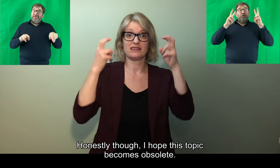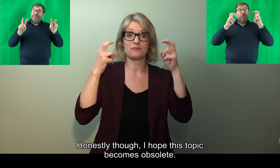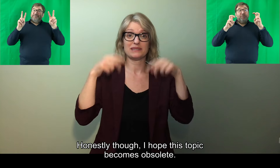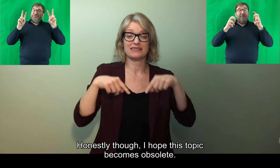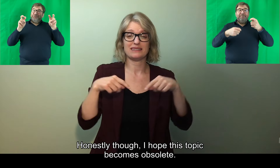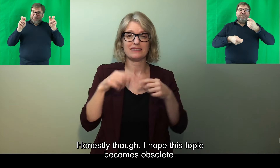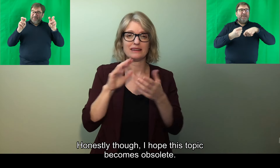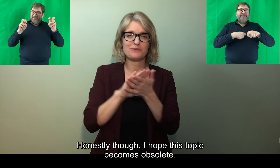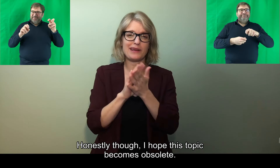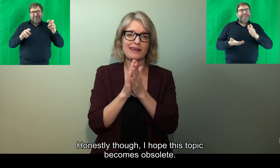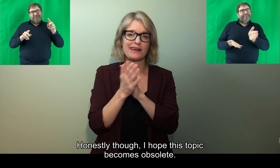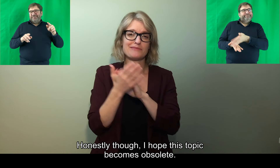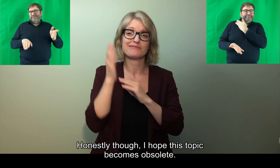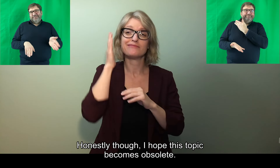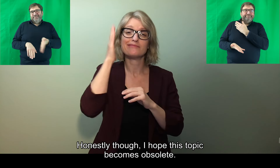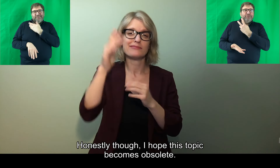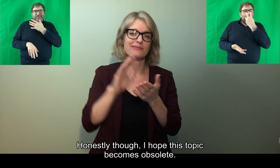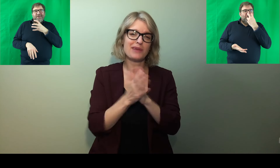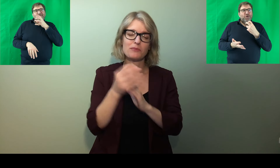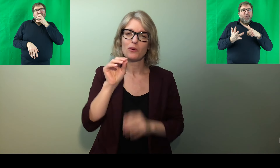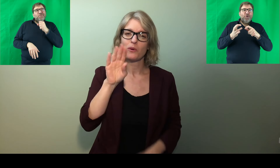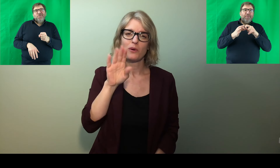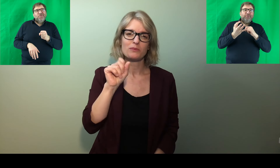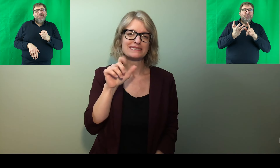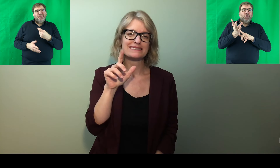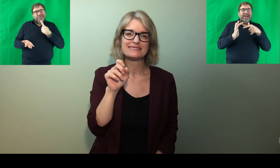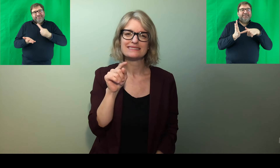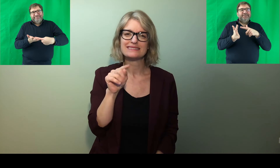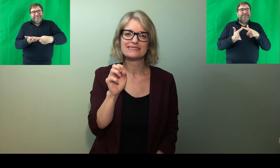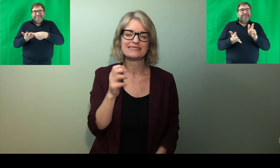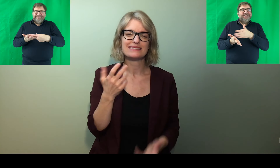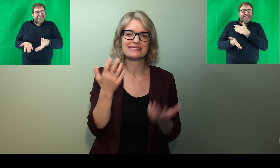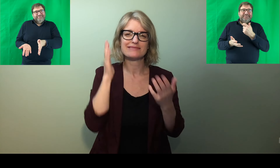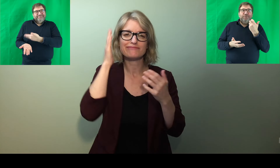I hope this topic becomes obsolete.